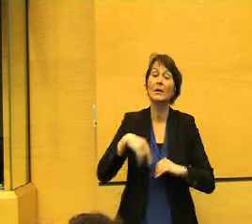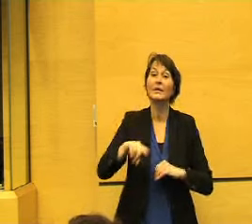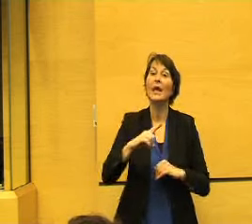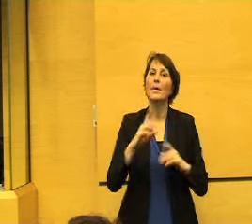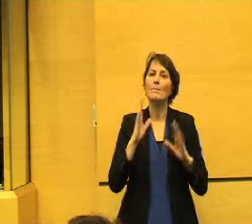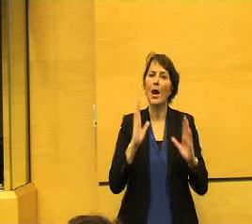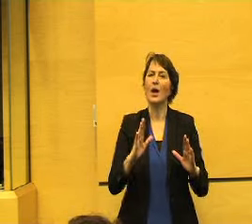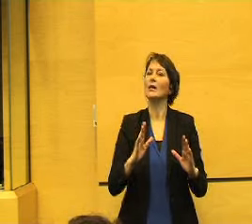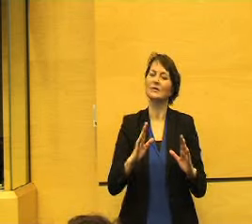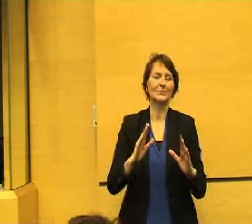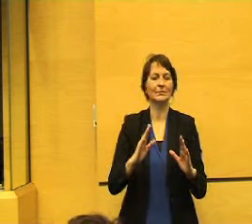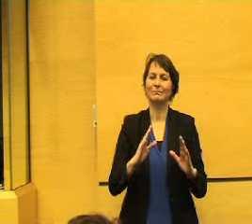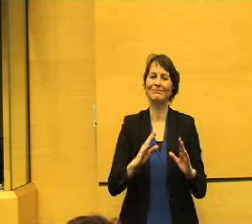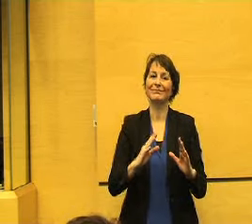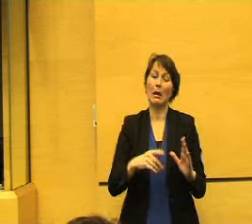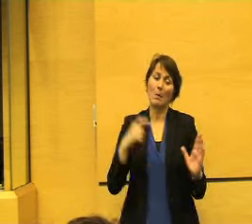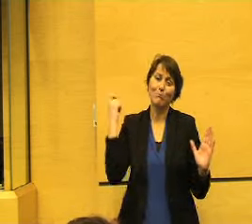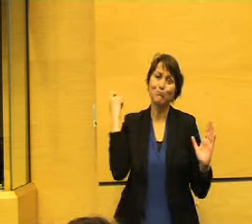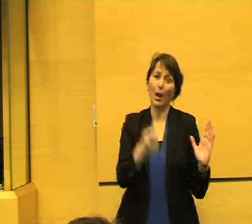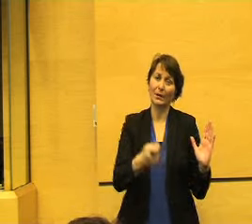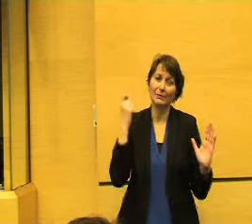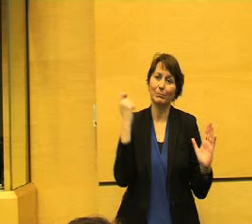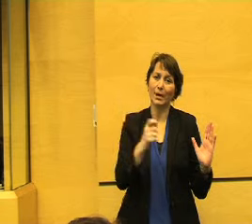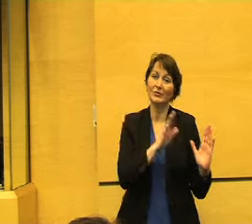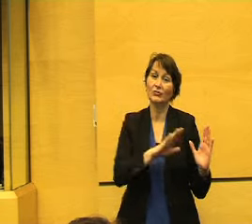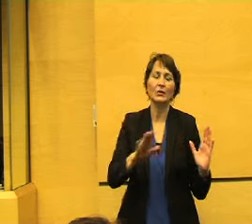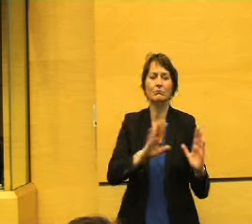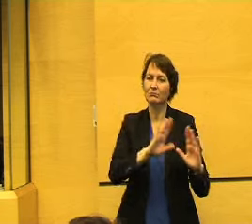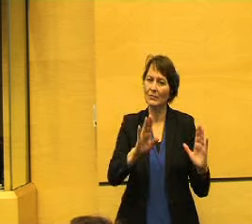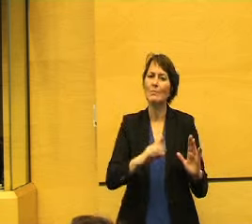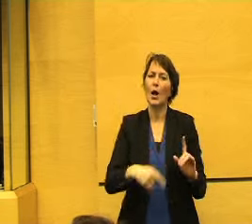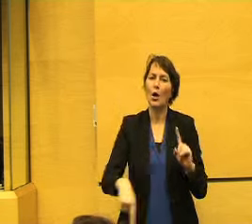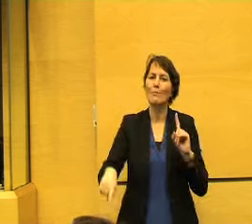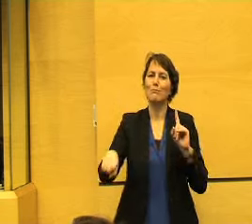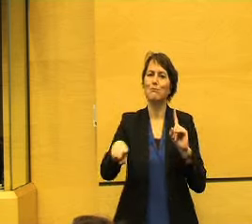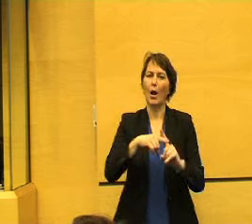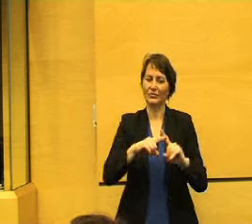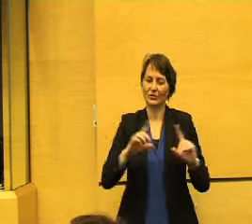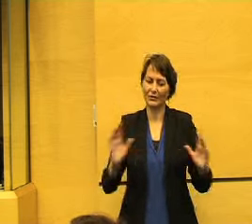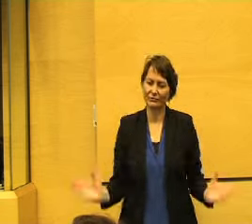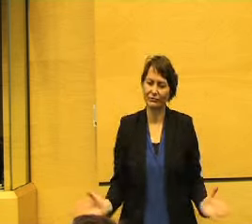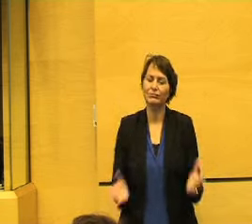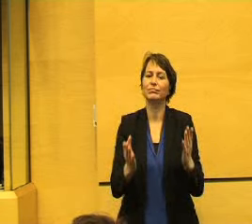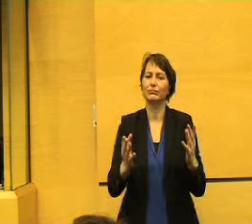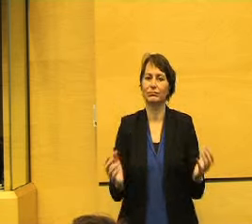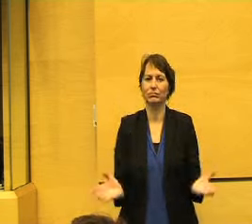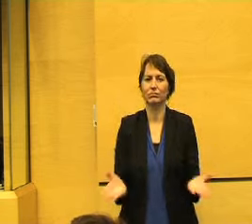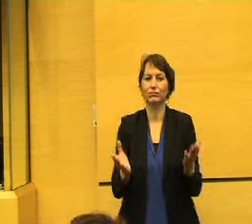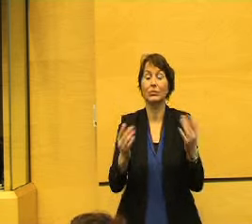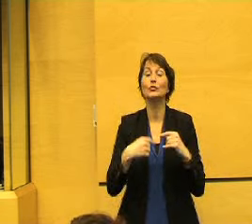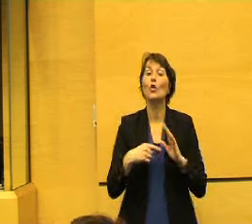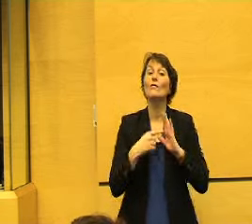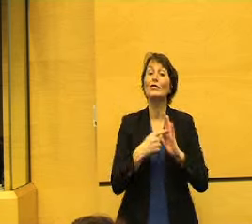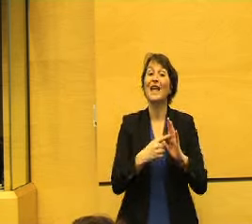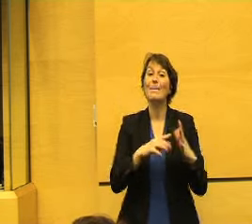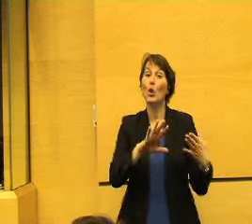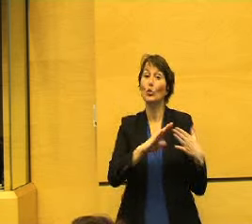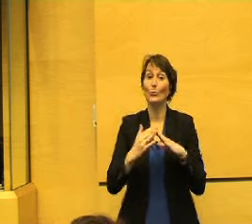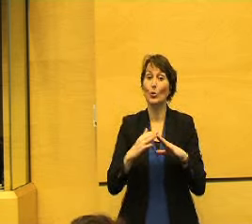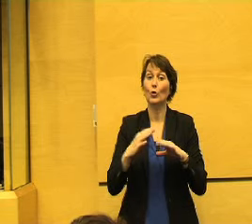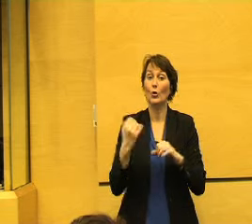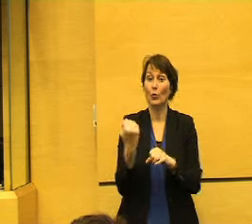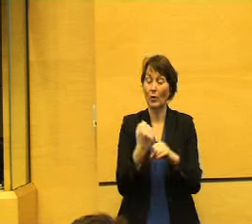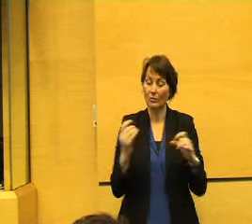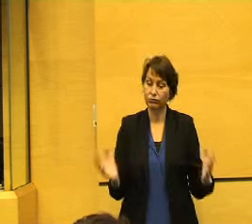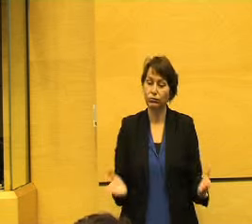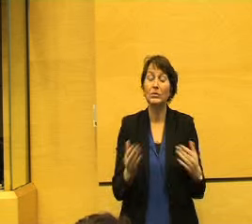positive discipline to, for example, for like a community work. If students with the disability